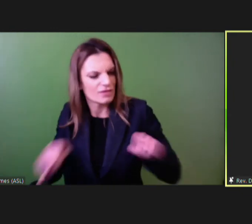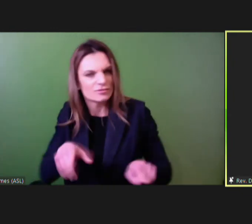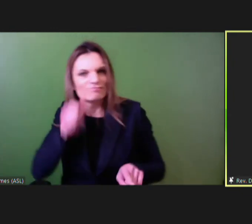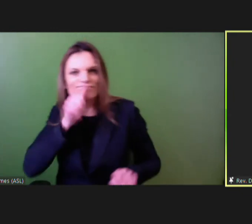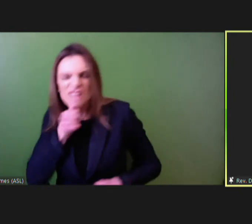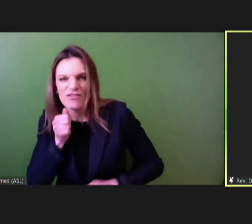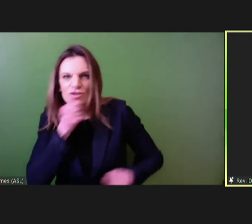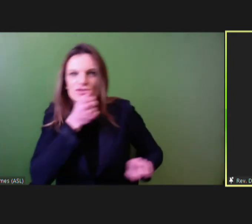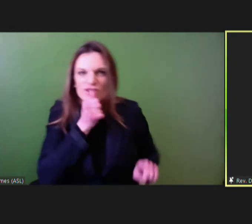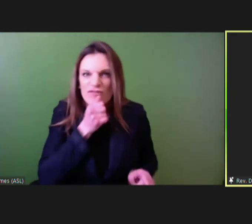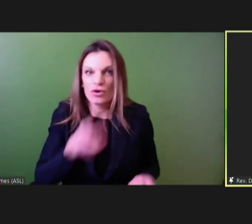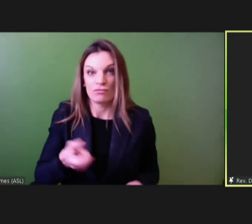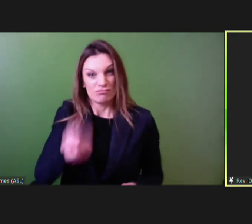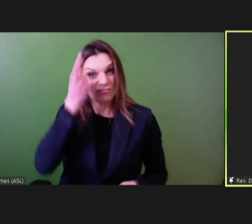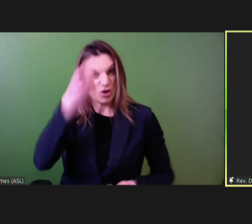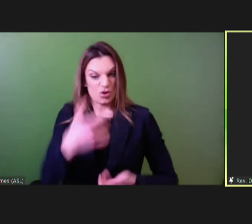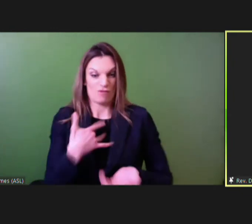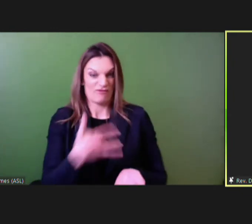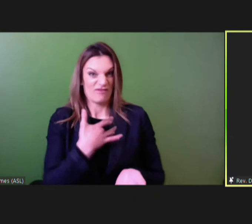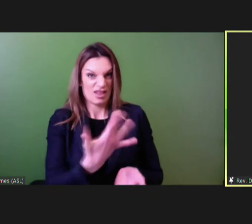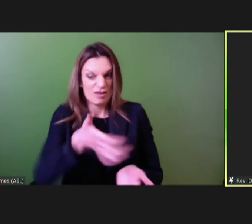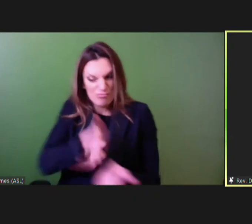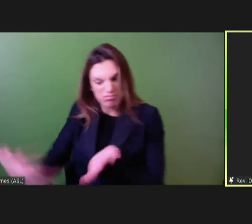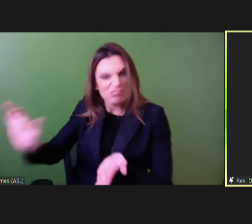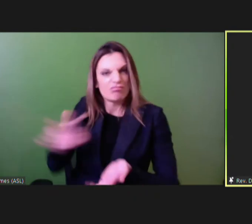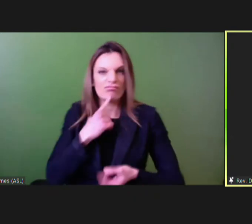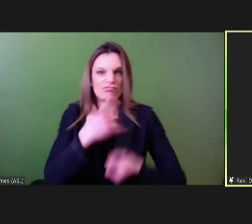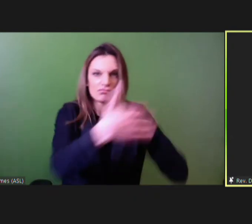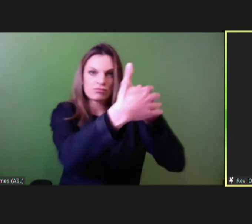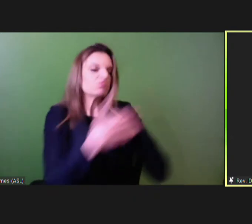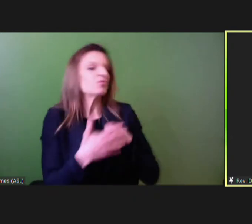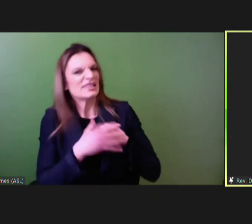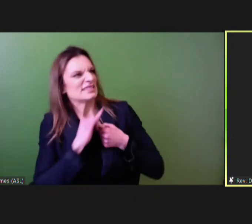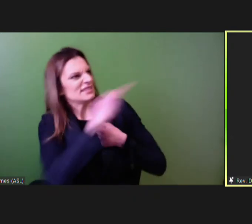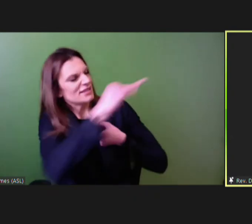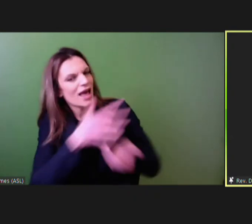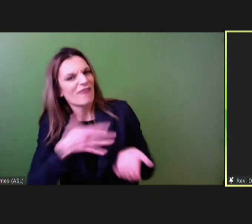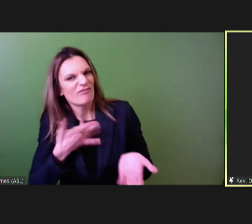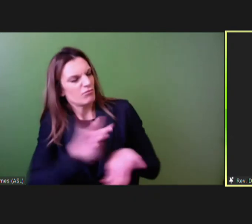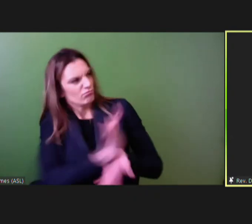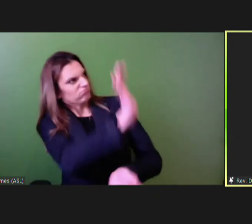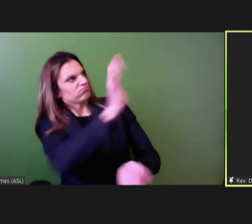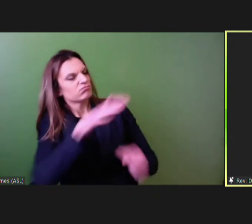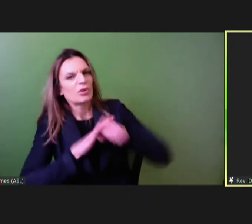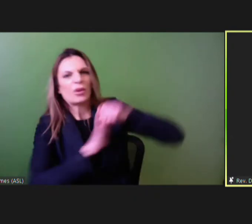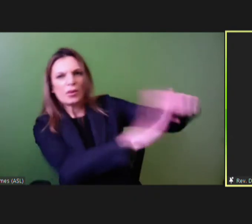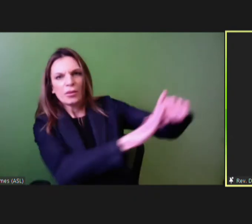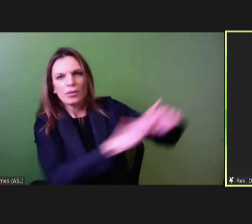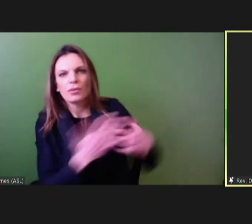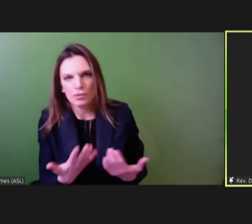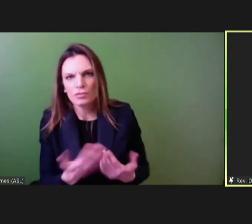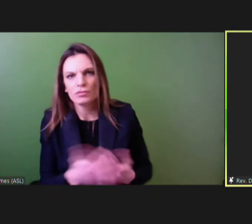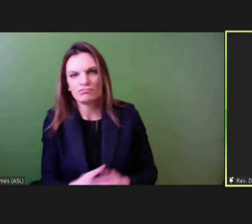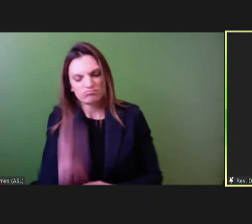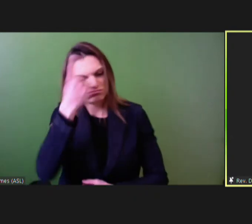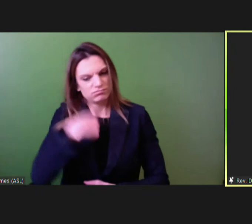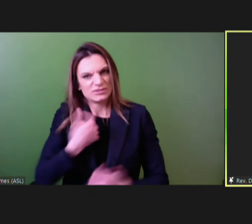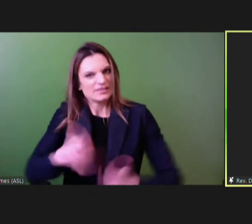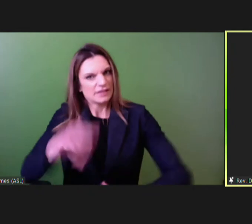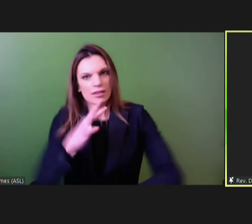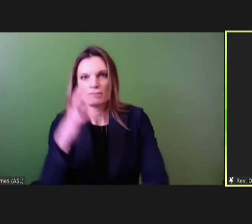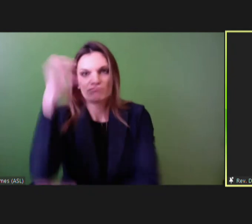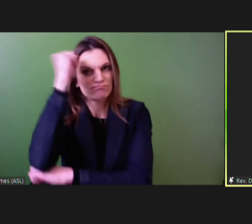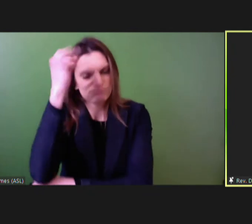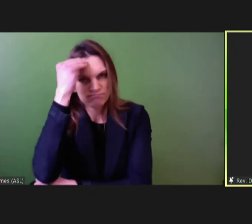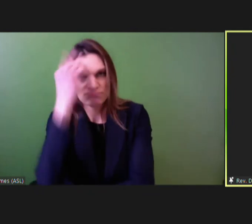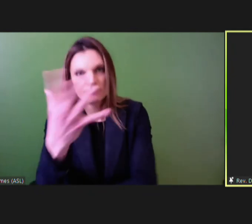you do it unto me. And so I stand in the legacy of those who have fought And just like yesterday, when the verdict came down, finally people